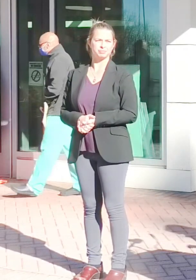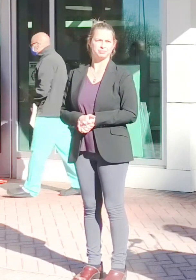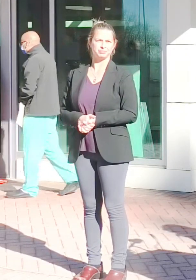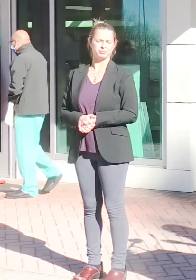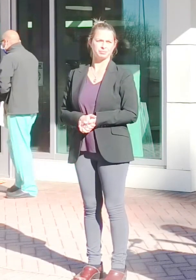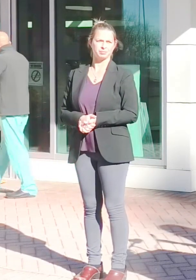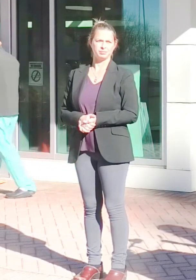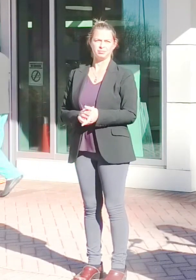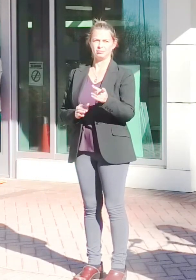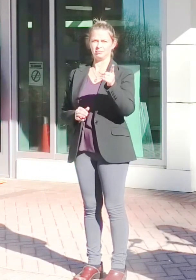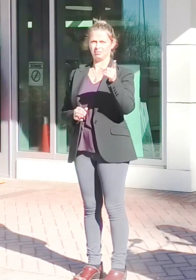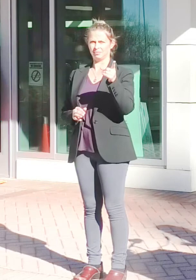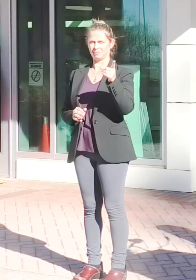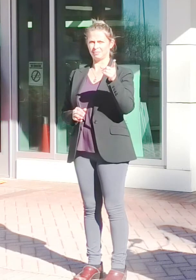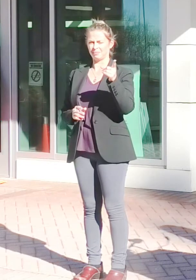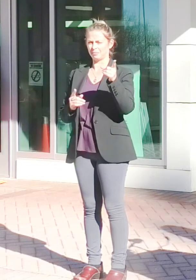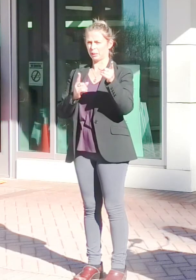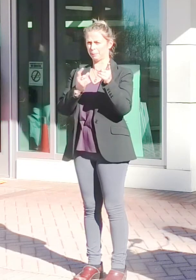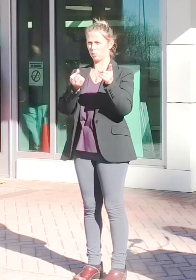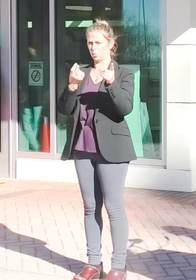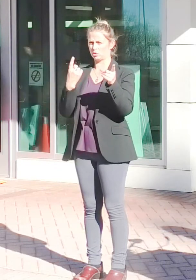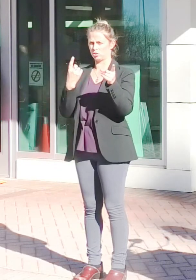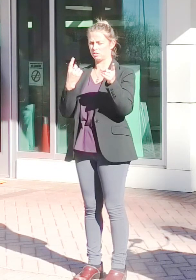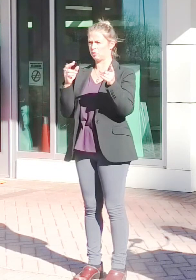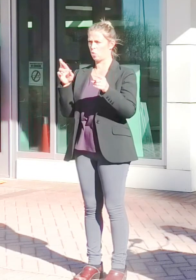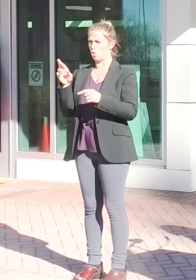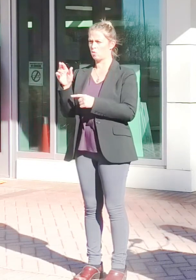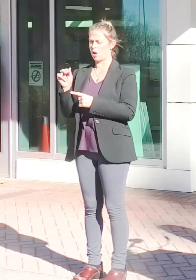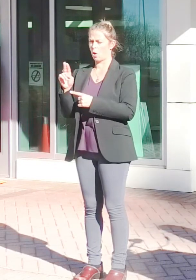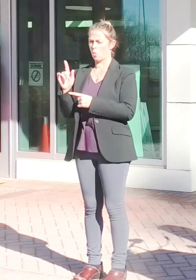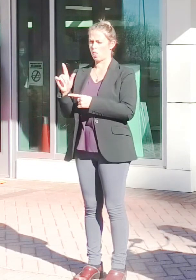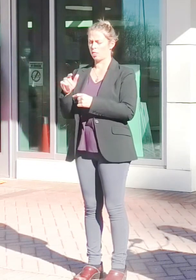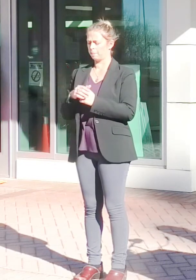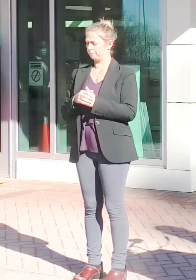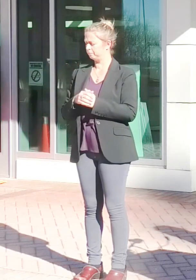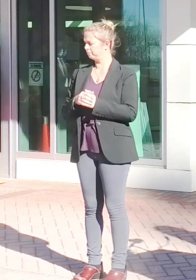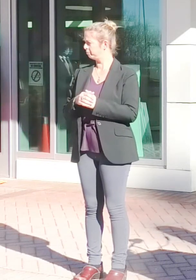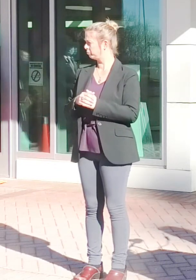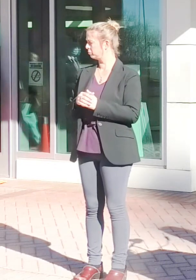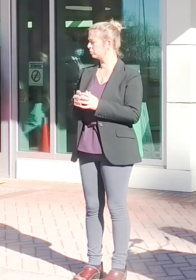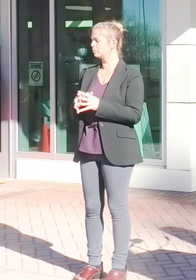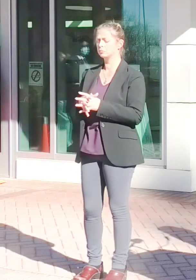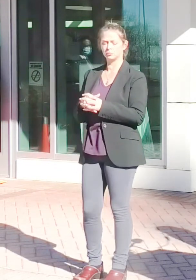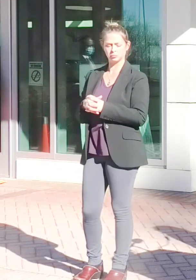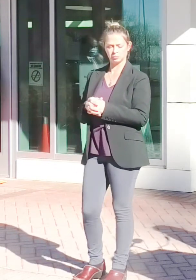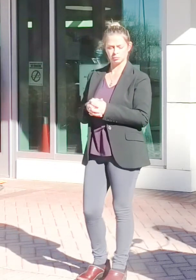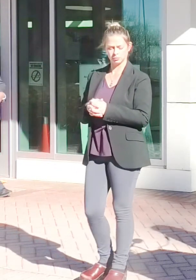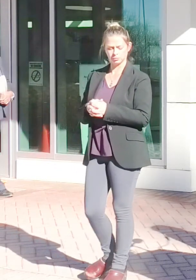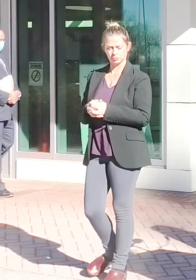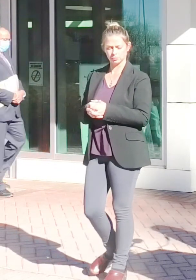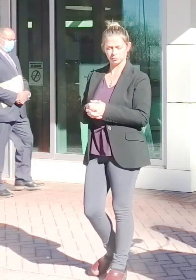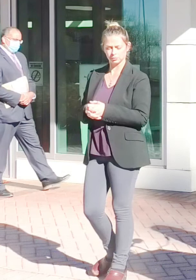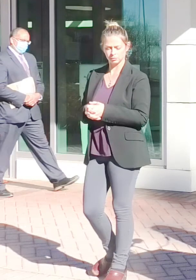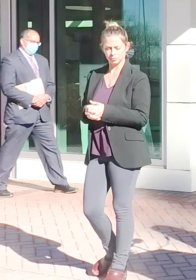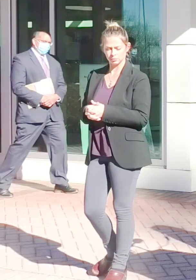I just have Yes. one last question for Raul. Okay. This is for, okay, go ahead. You mentioned